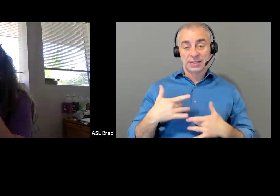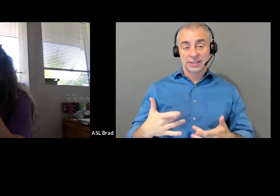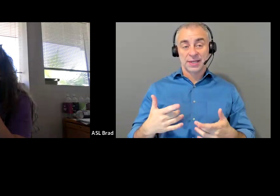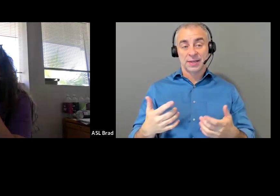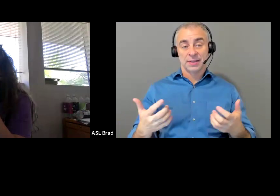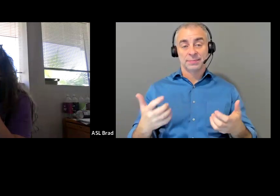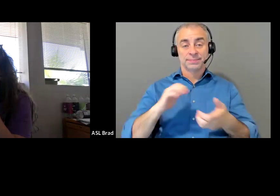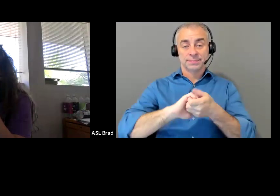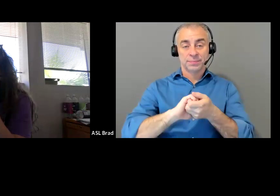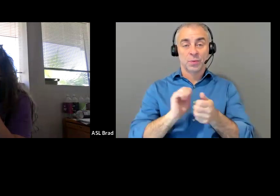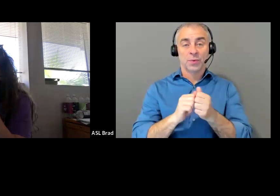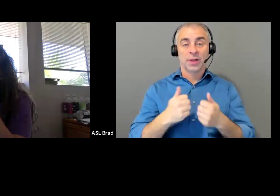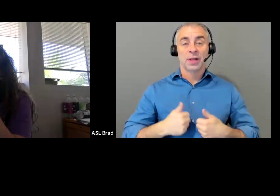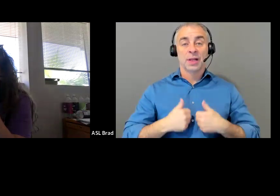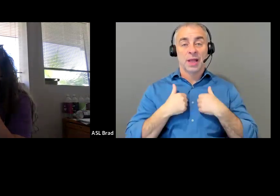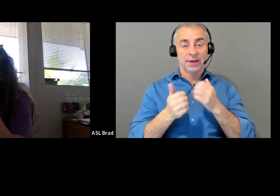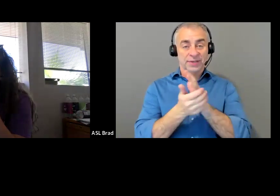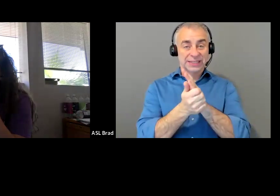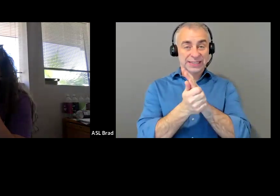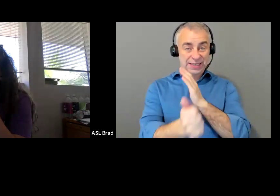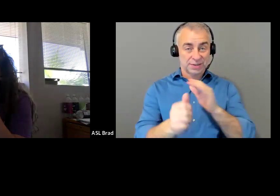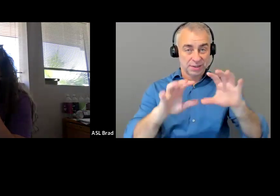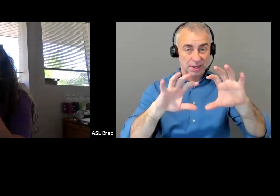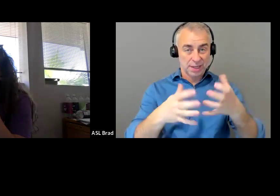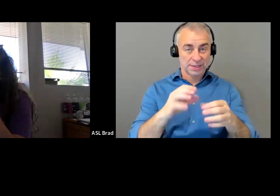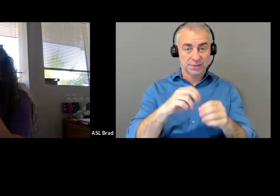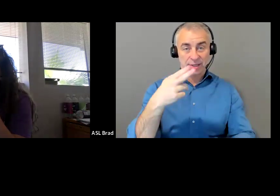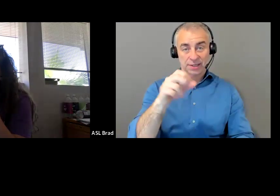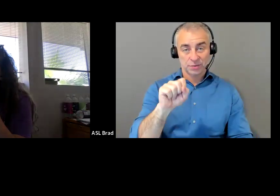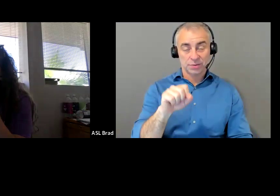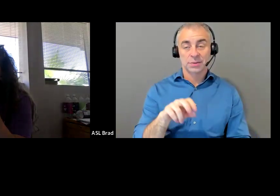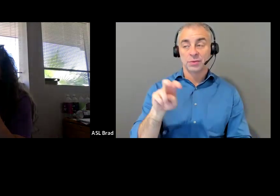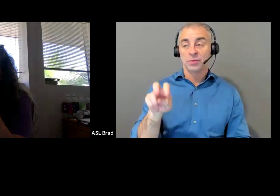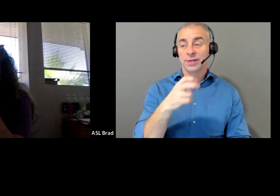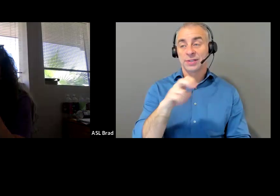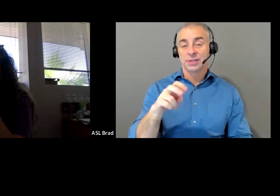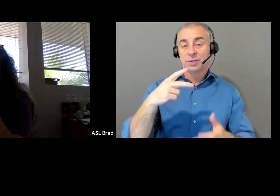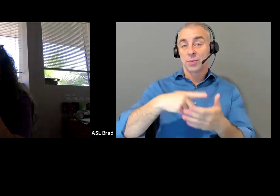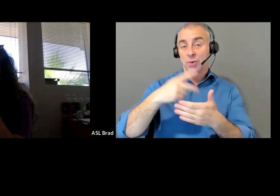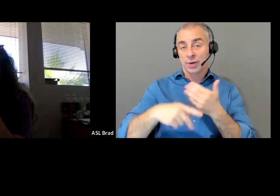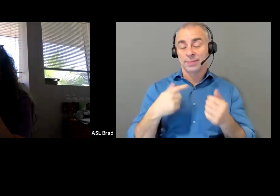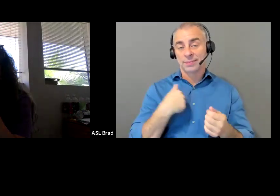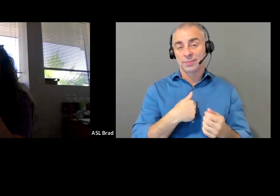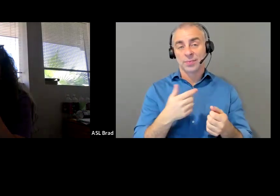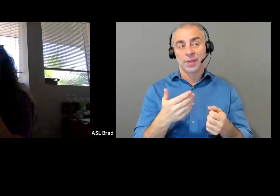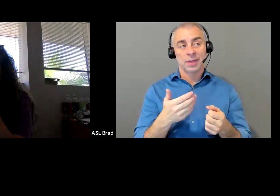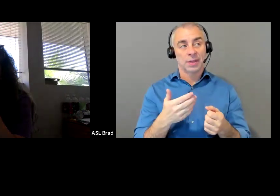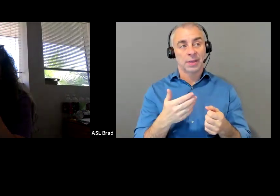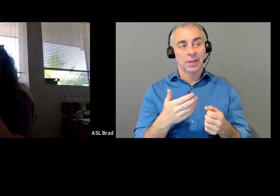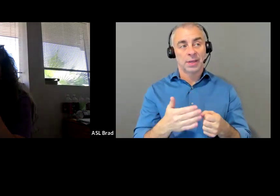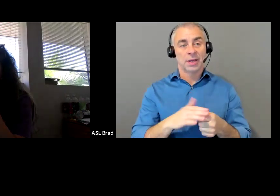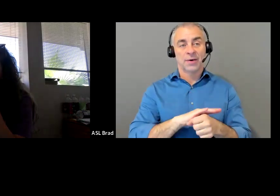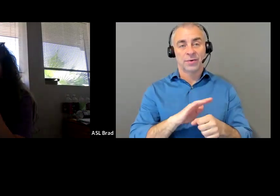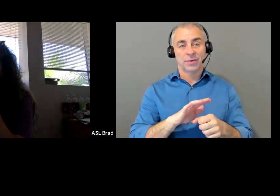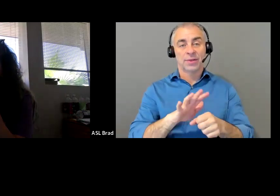school students. And in the transition programs, we make sure that we cover the full